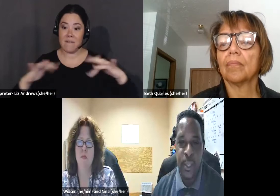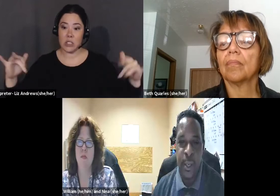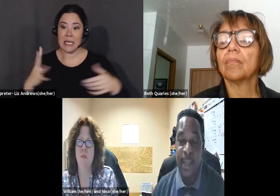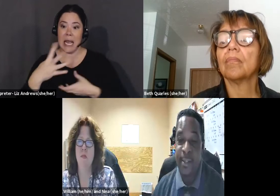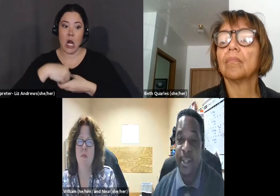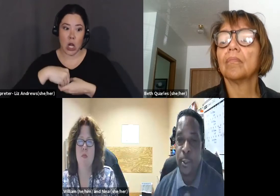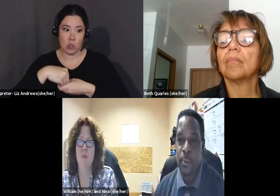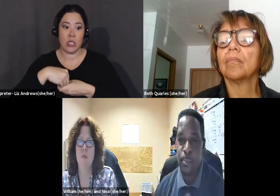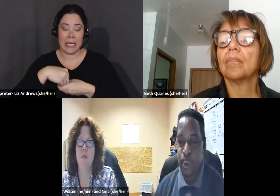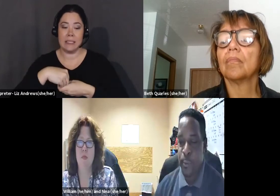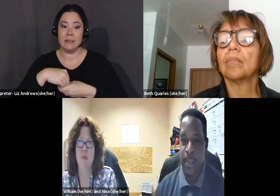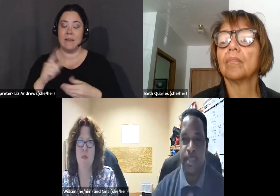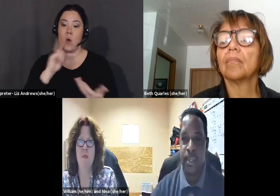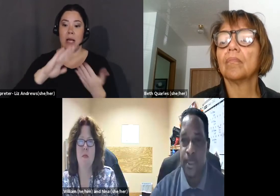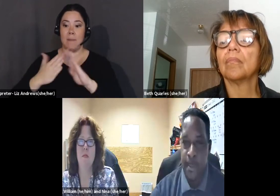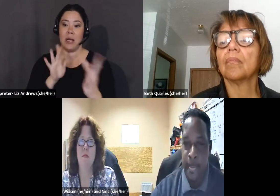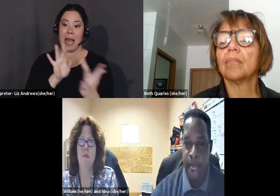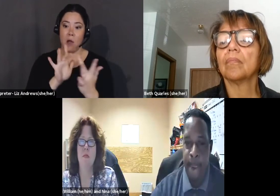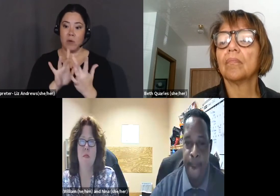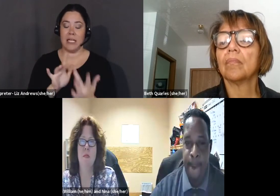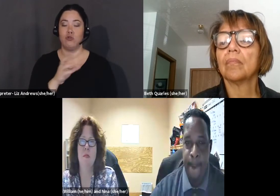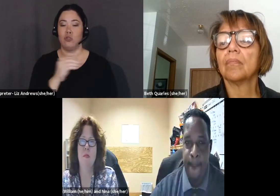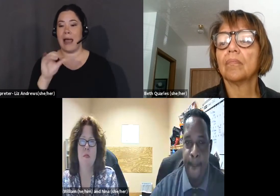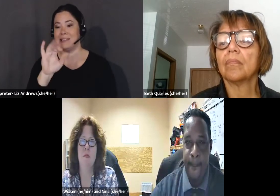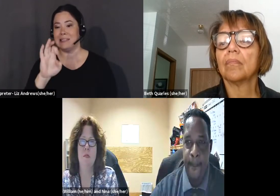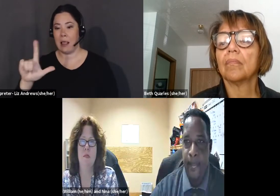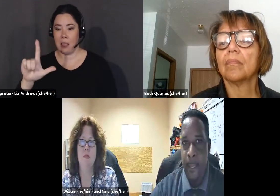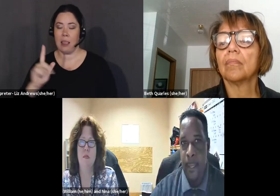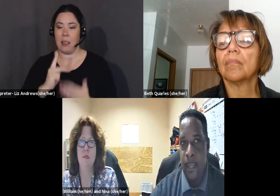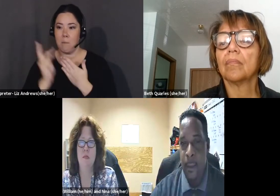Community Outreach and SIL program.